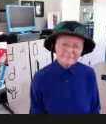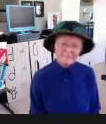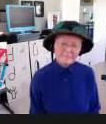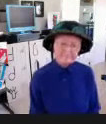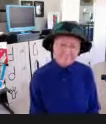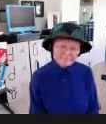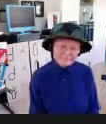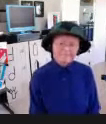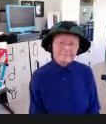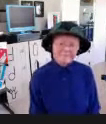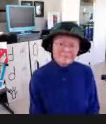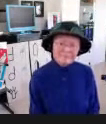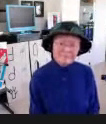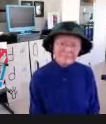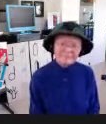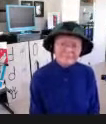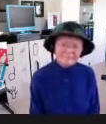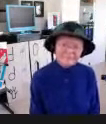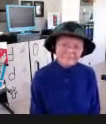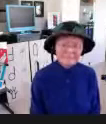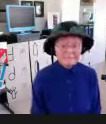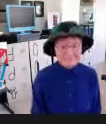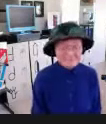quite interesting. We have inside and